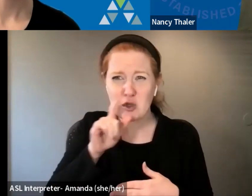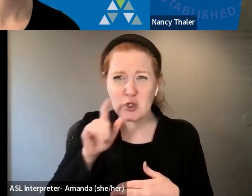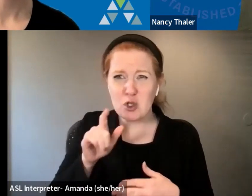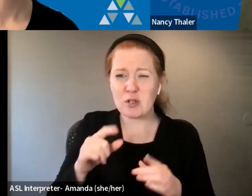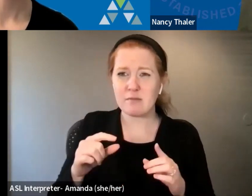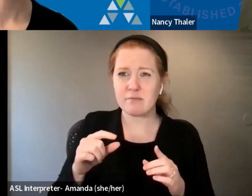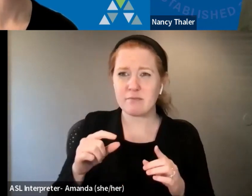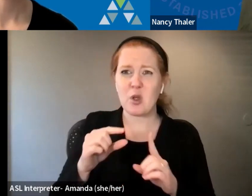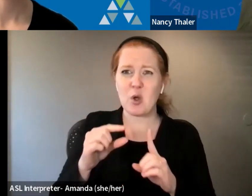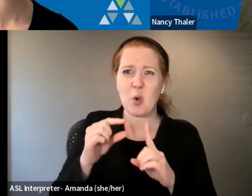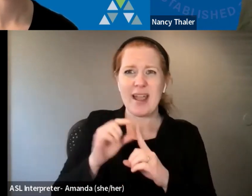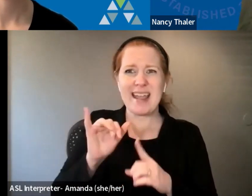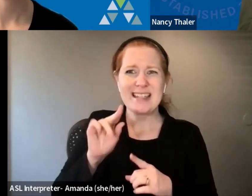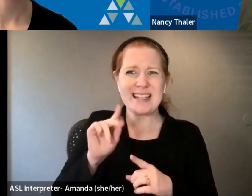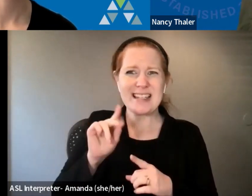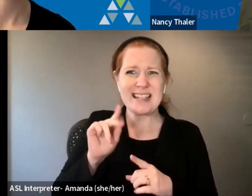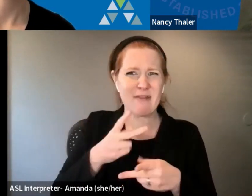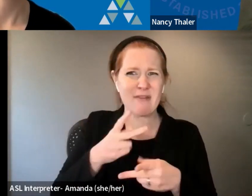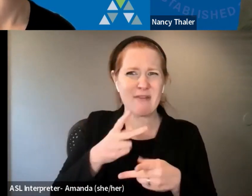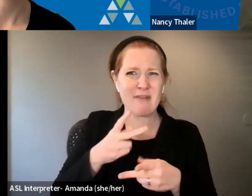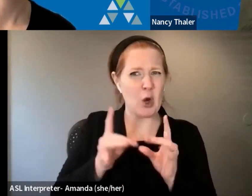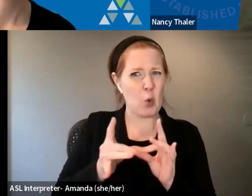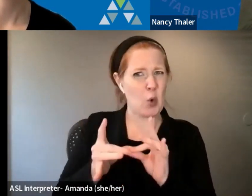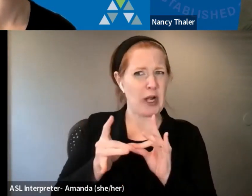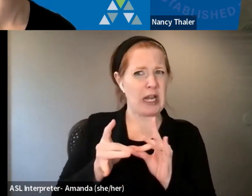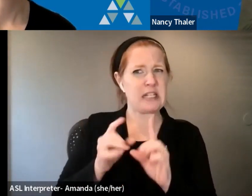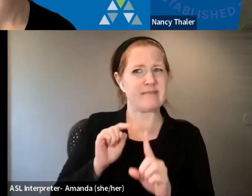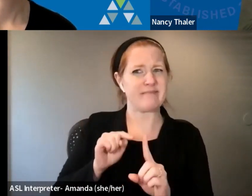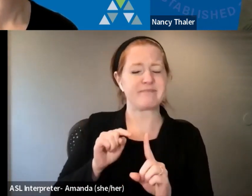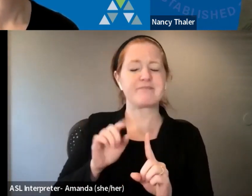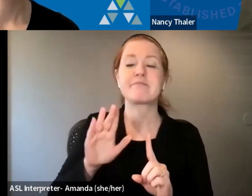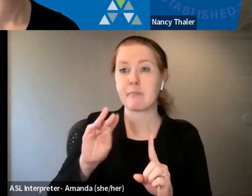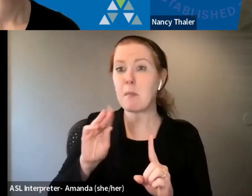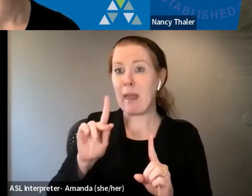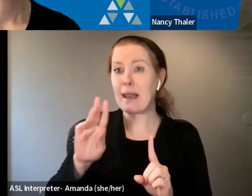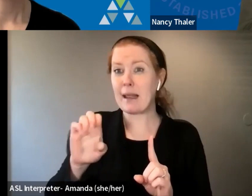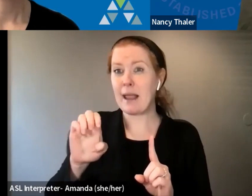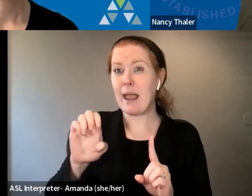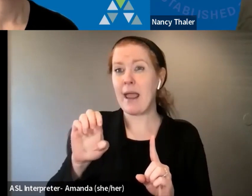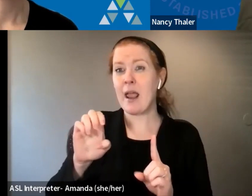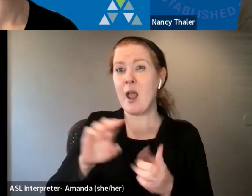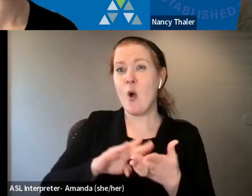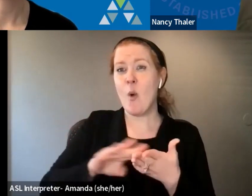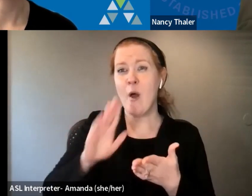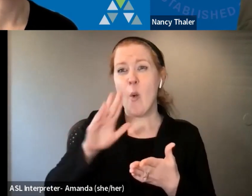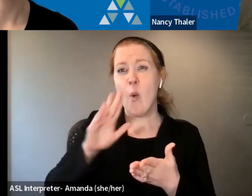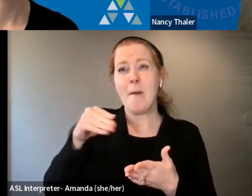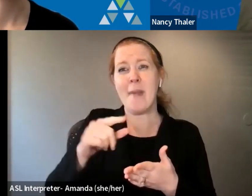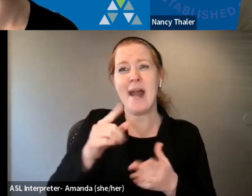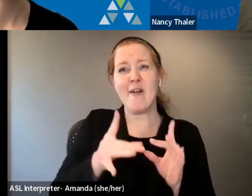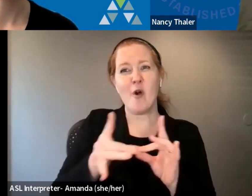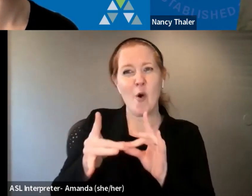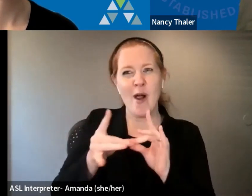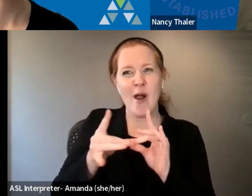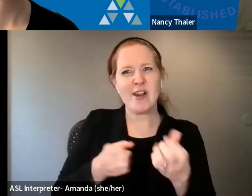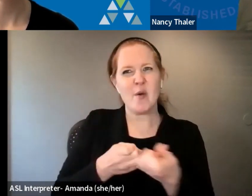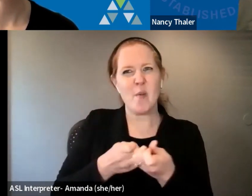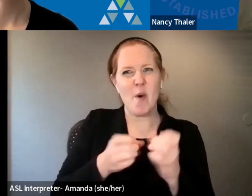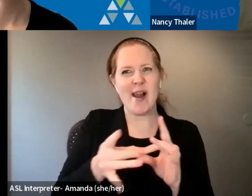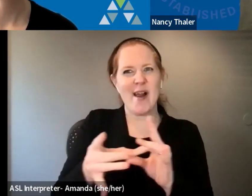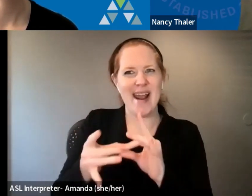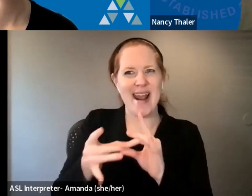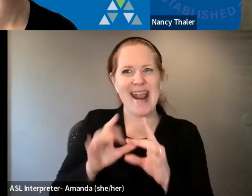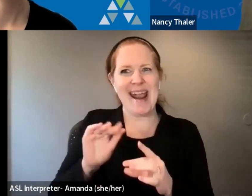intensive care coordination, certainly the Medicaid waiver pays for care coordination or support coordination, or case management